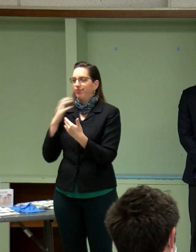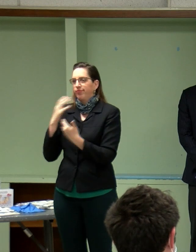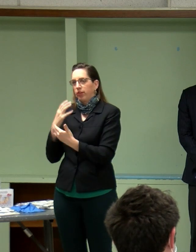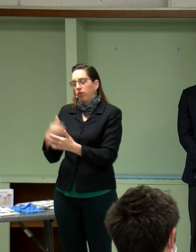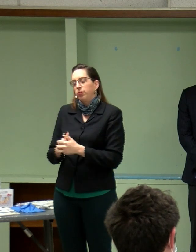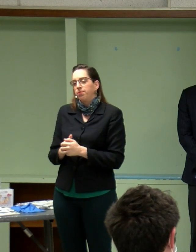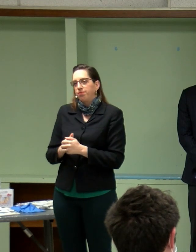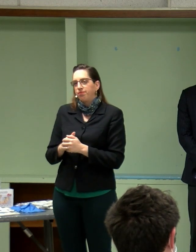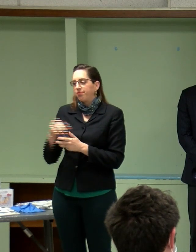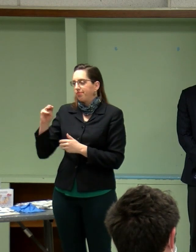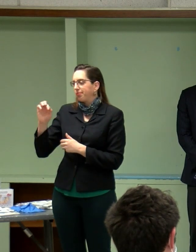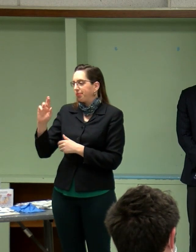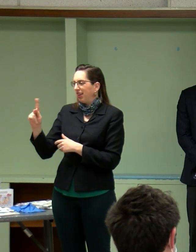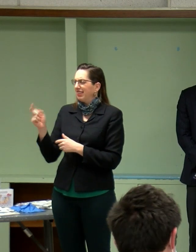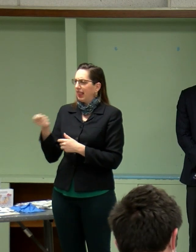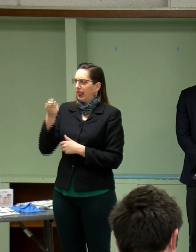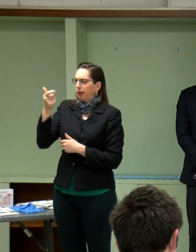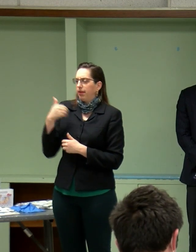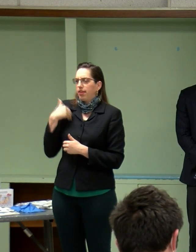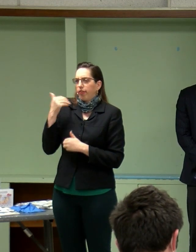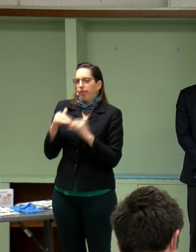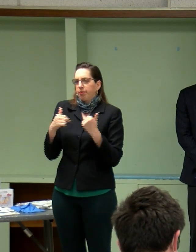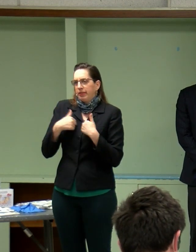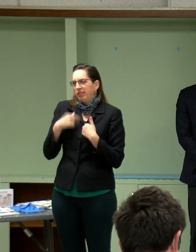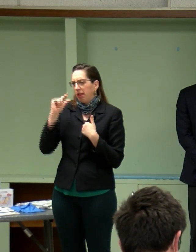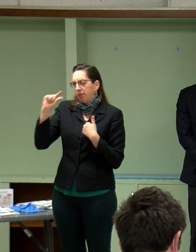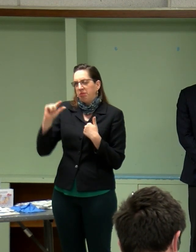is just a little bit younger than I am.